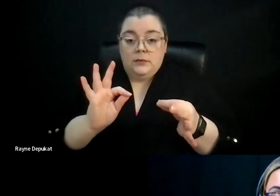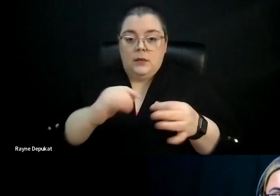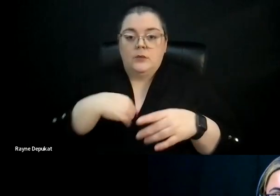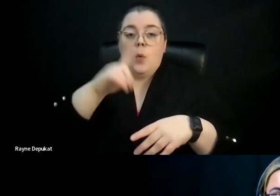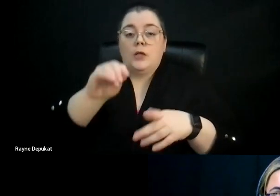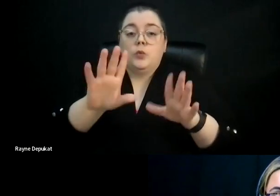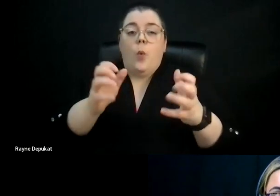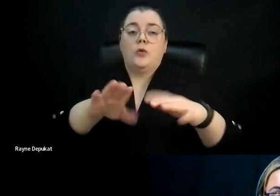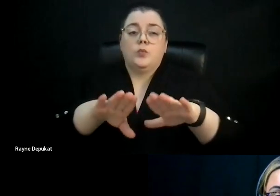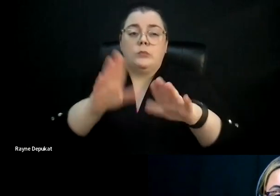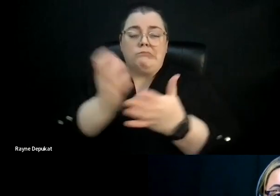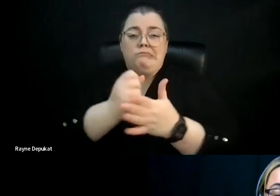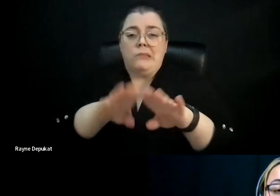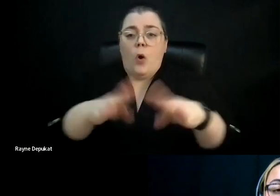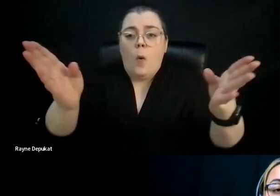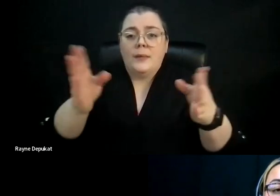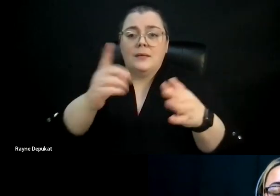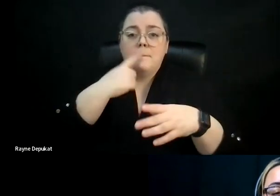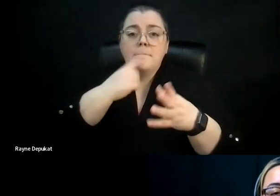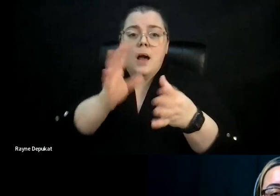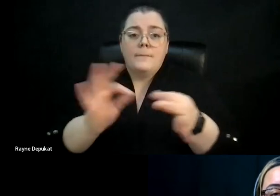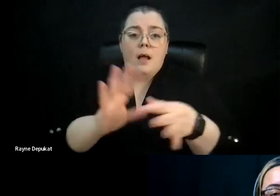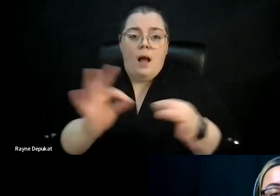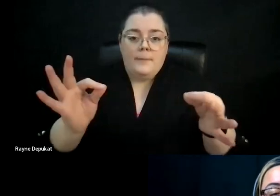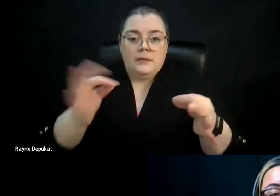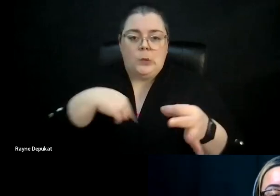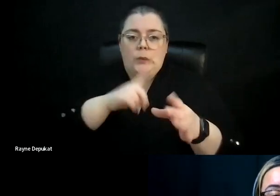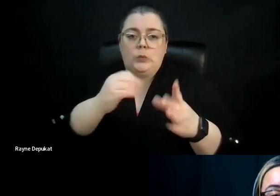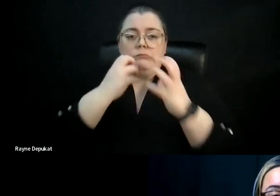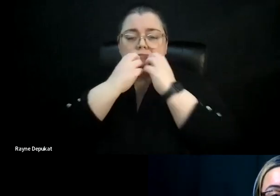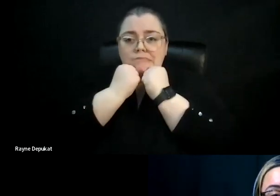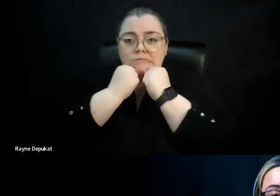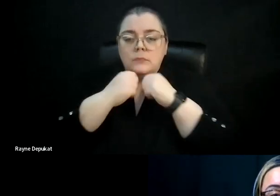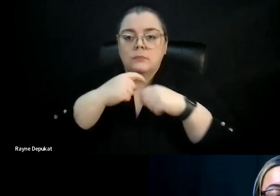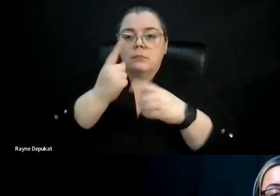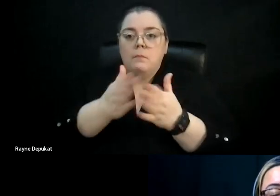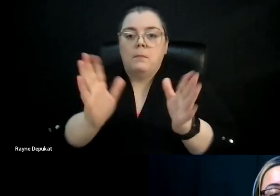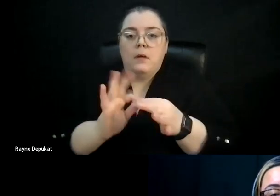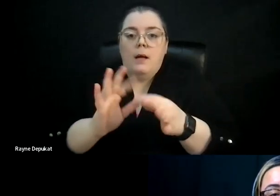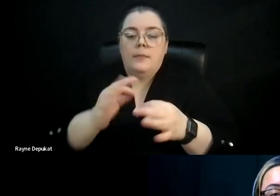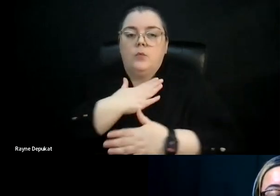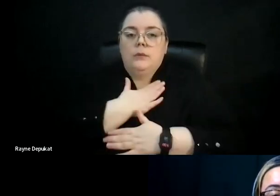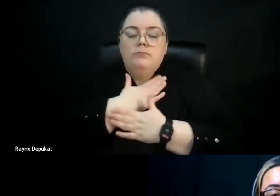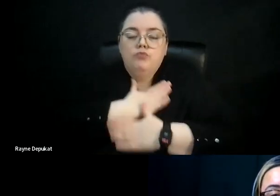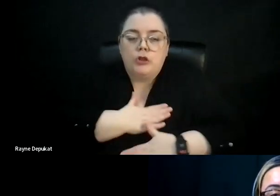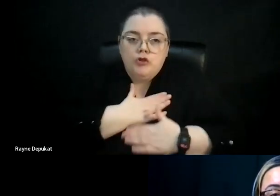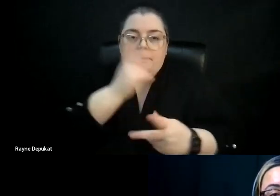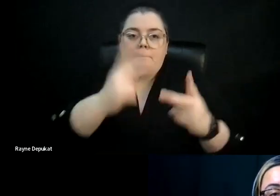comment. And I do want to have that opportunity for public comment. We do really value that time. We